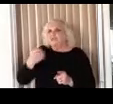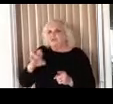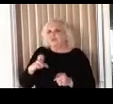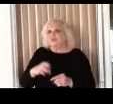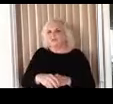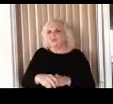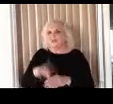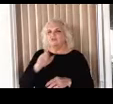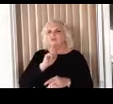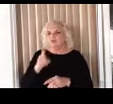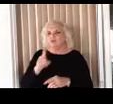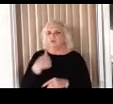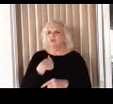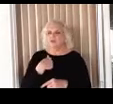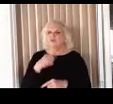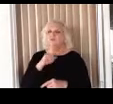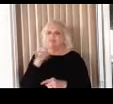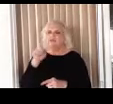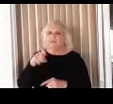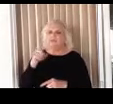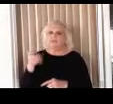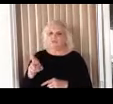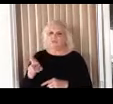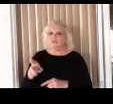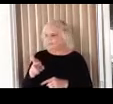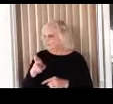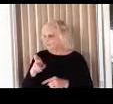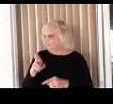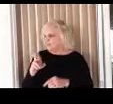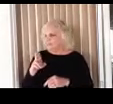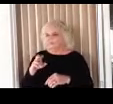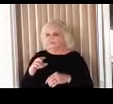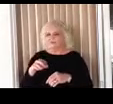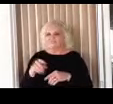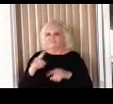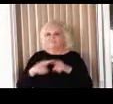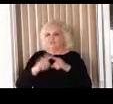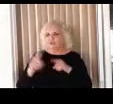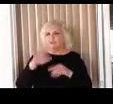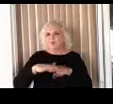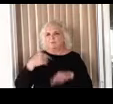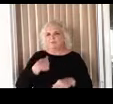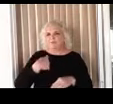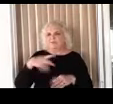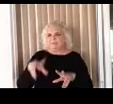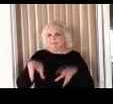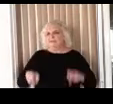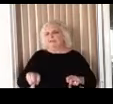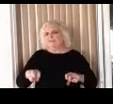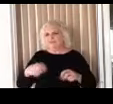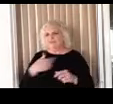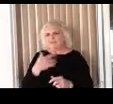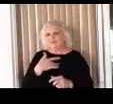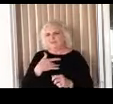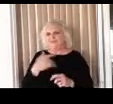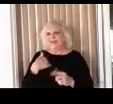And it's true that I do need her, but it's like shame on me, being selfish, thinking of myself. I want